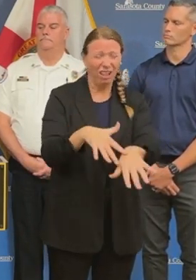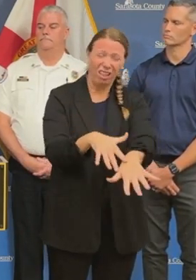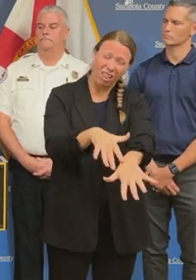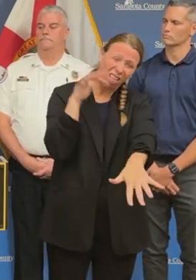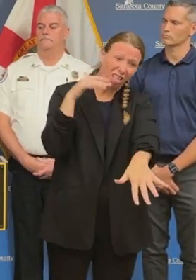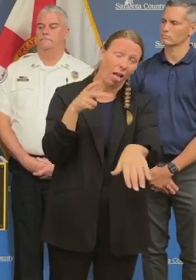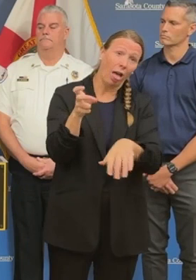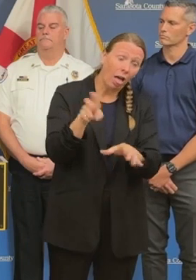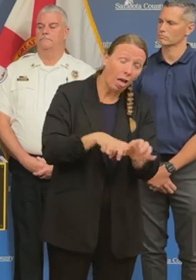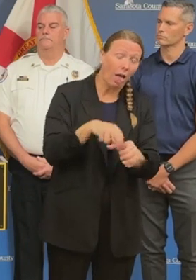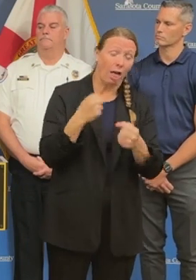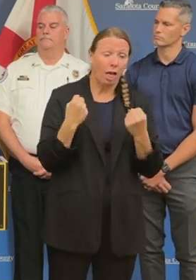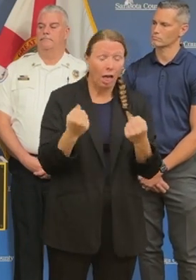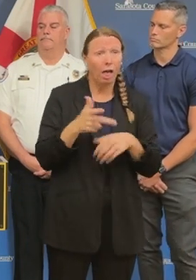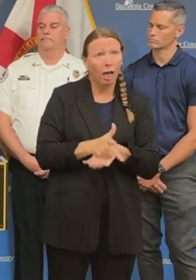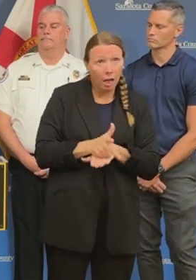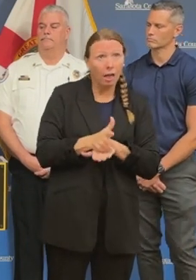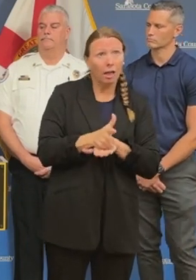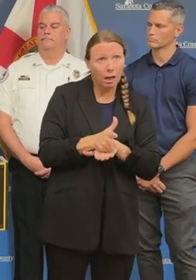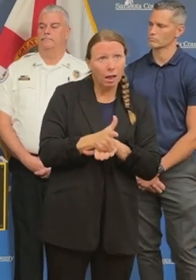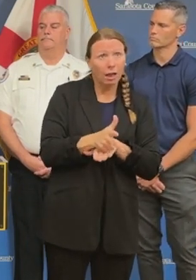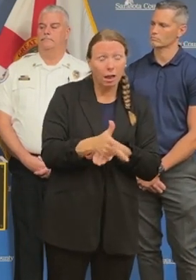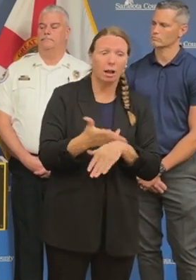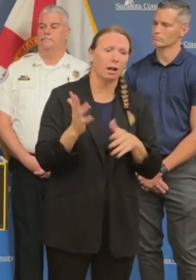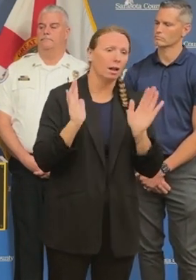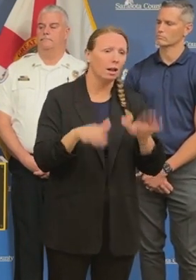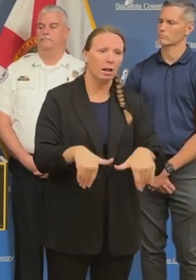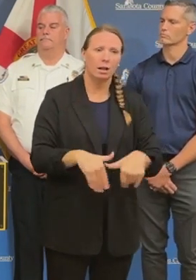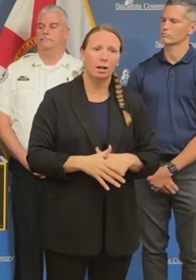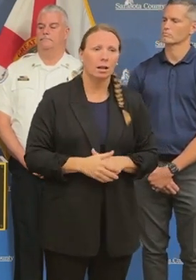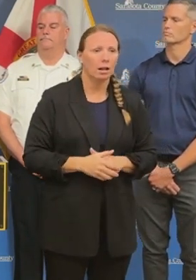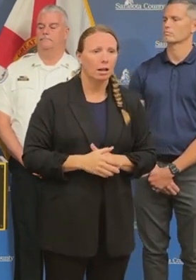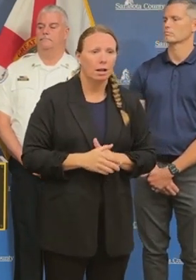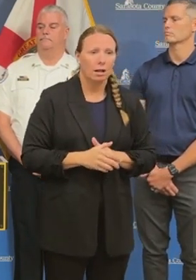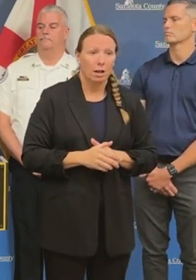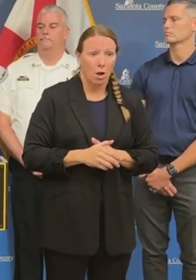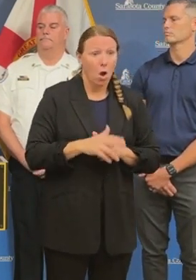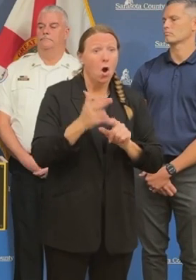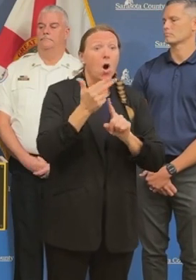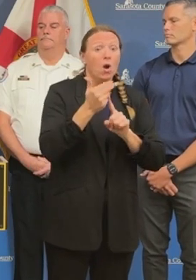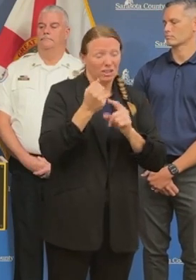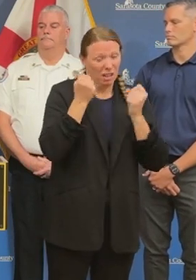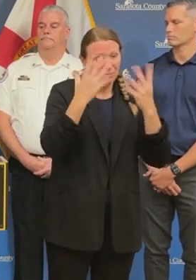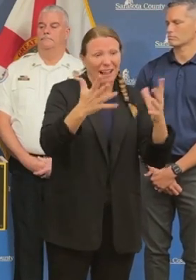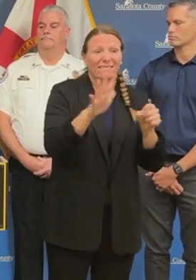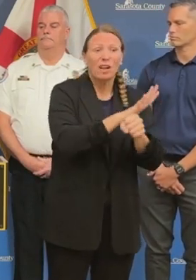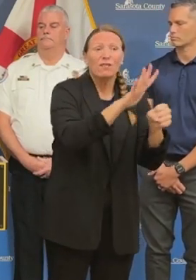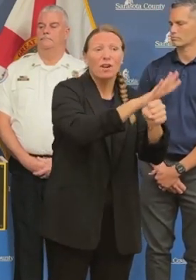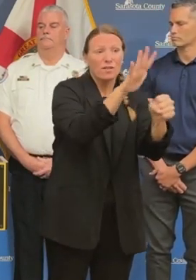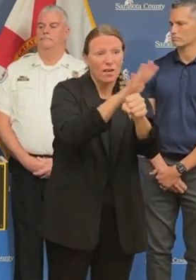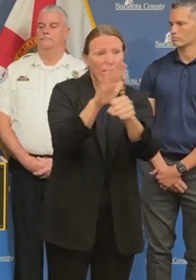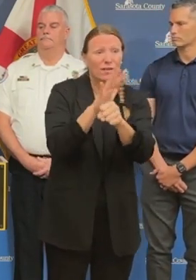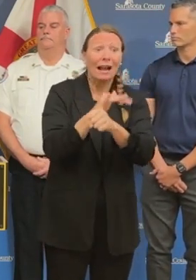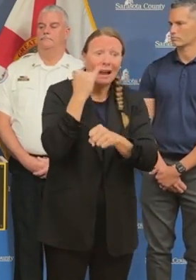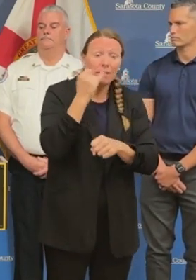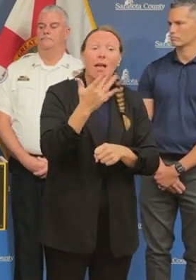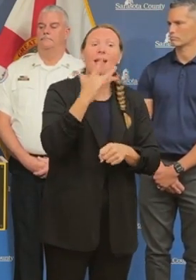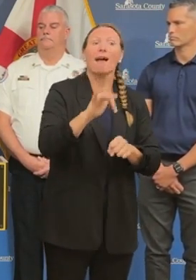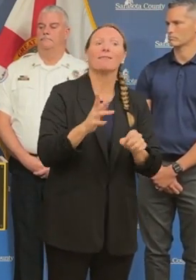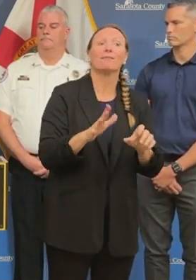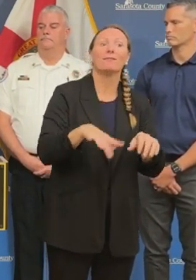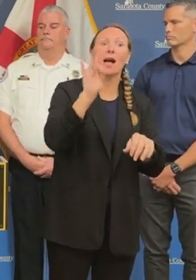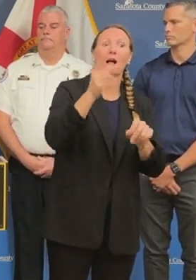been taken up. But if you can get into a hotel room, that's also a good option. As a last resort, we will have evacuation centers